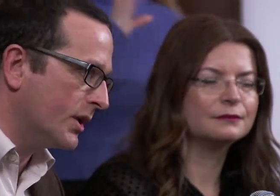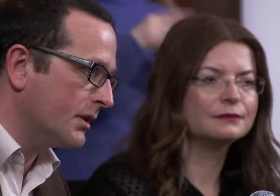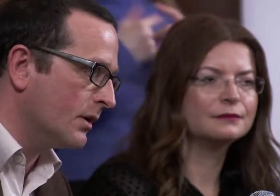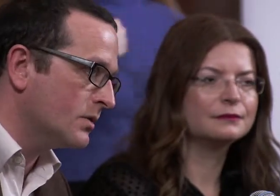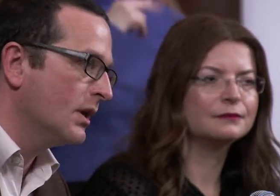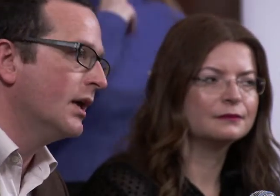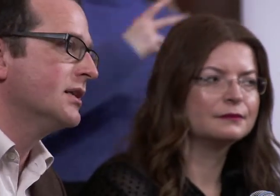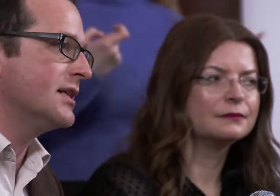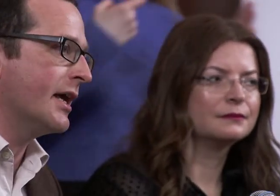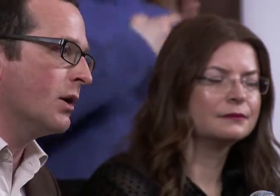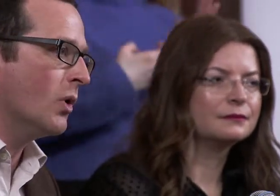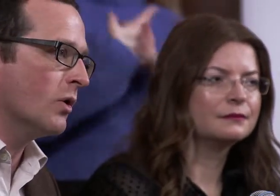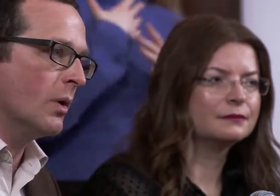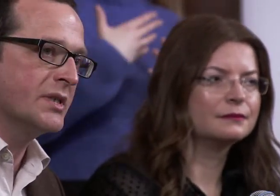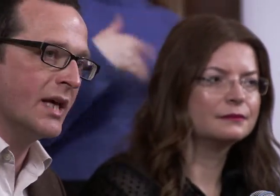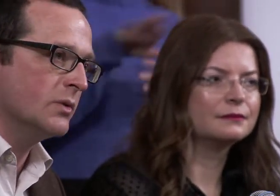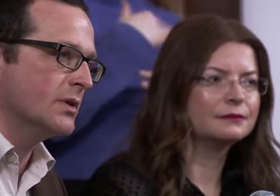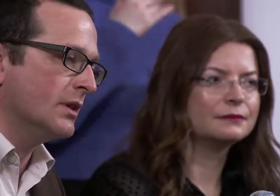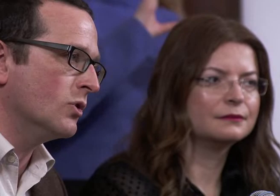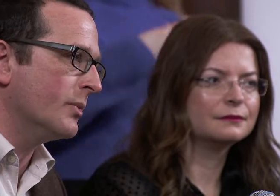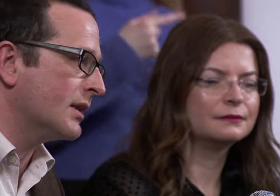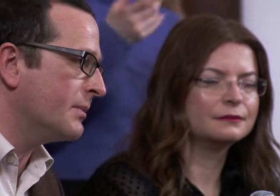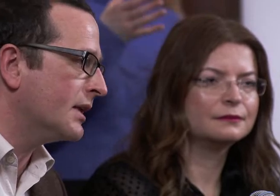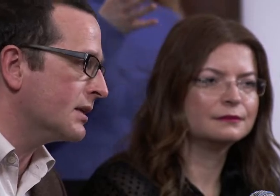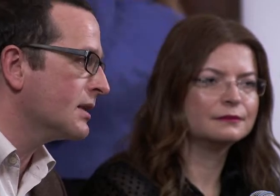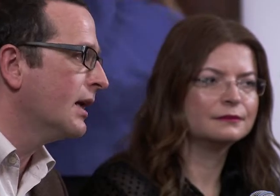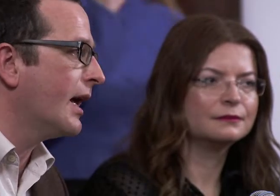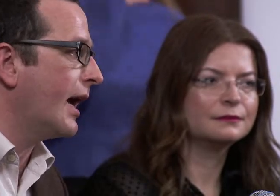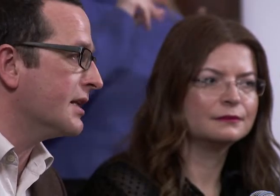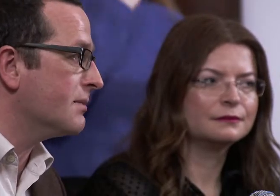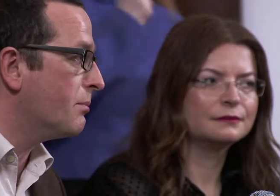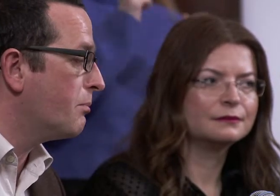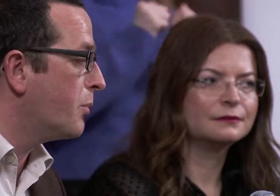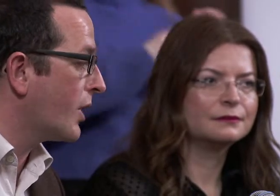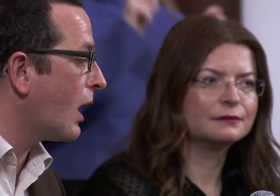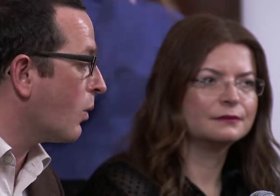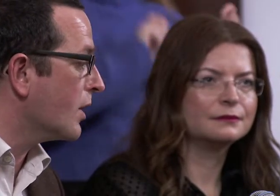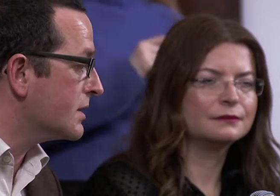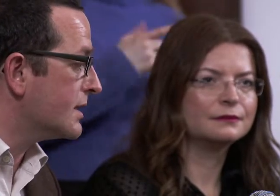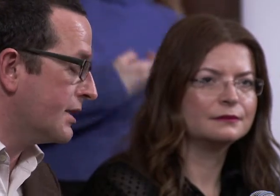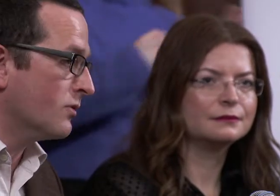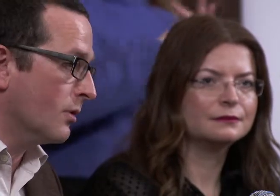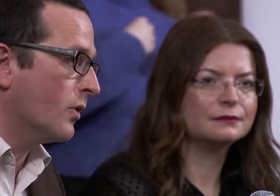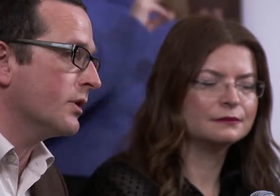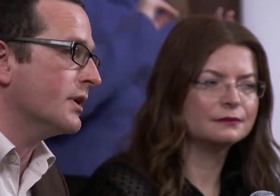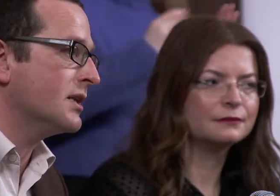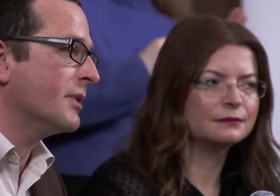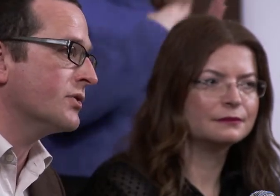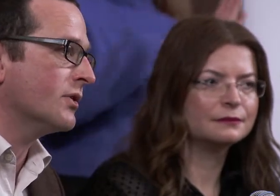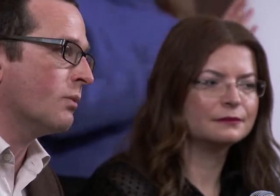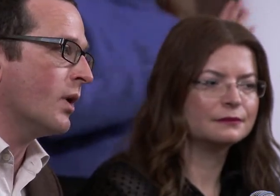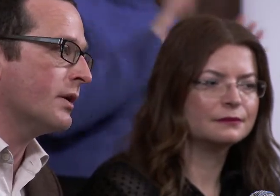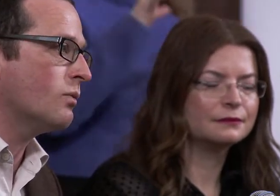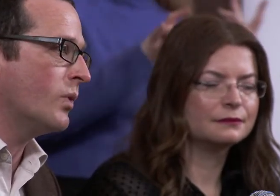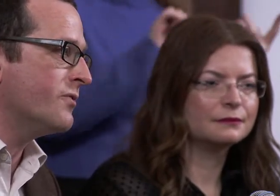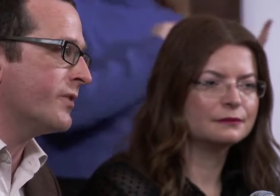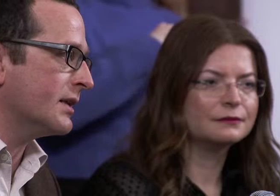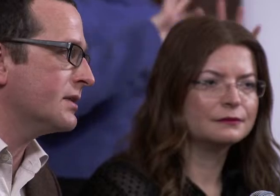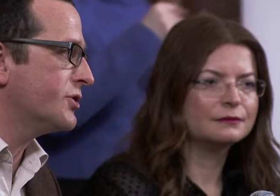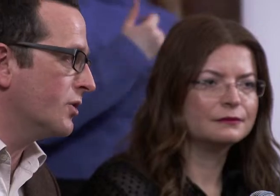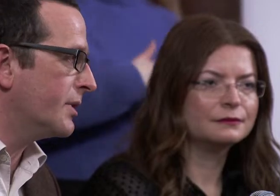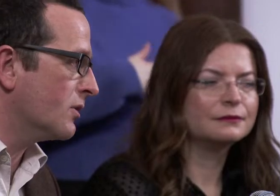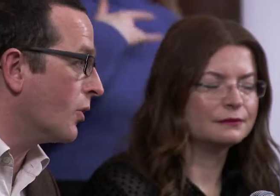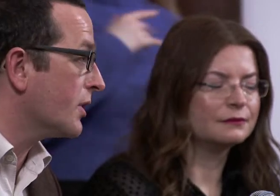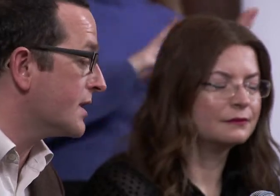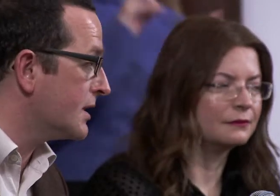an input into those, to take on board what was said to us in the room and at the meetings, and to put our words into the report and to make sure that what we